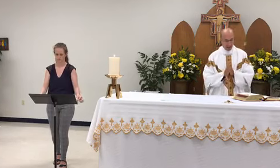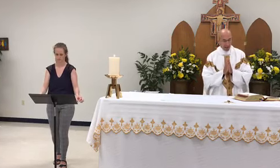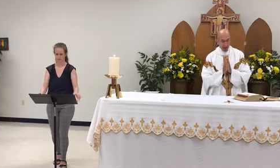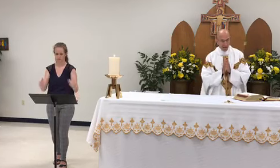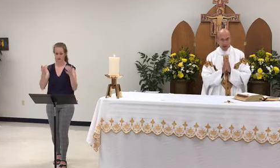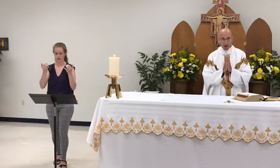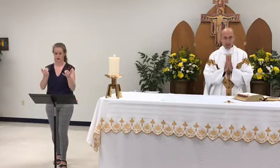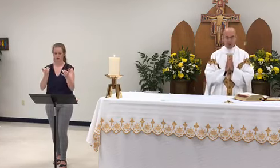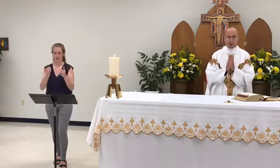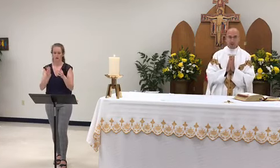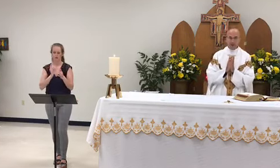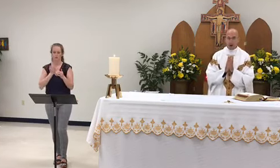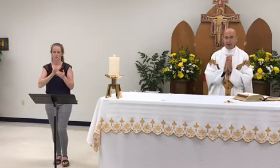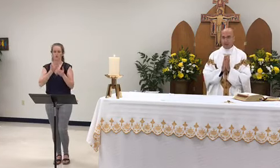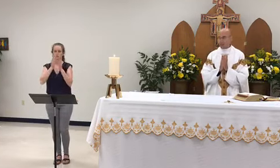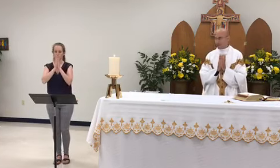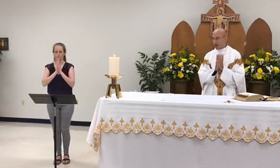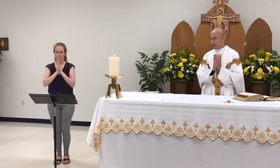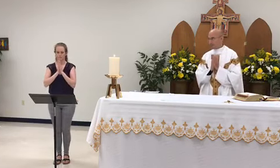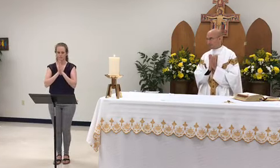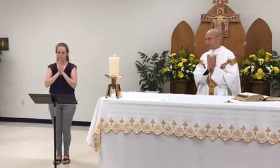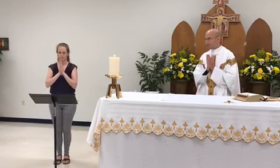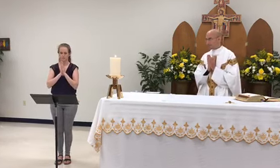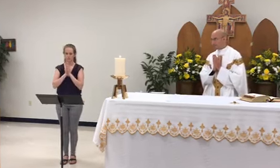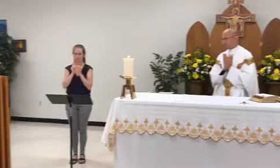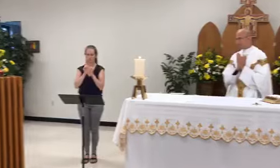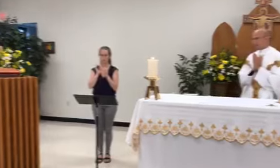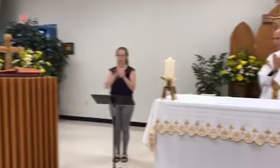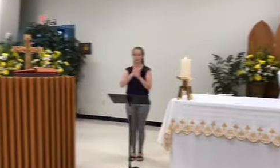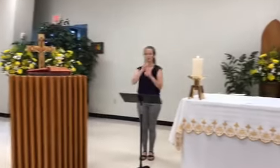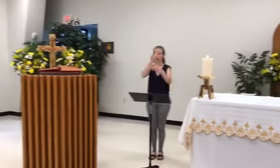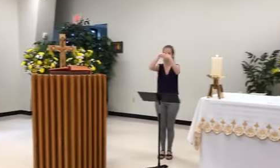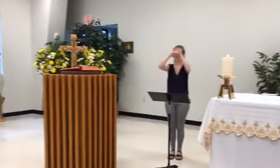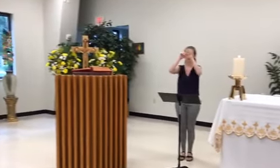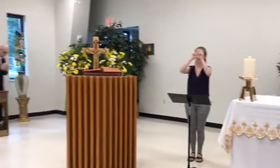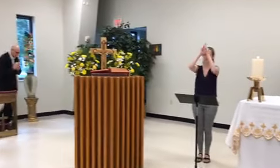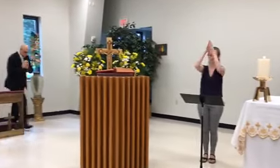Amen. And now we offer our prayers to our Heavenly Father.